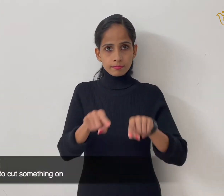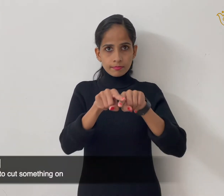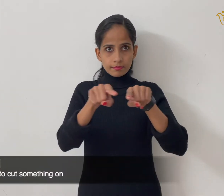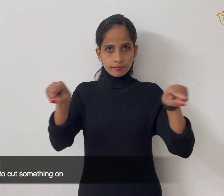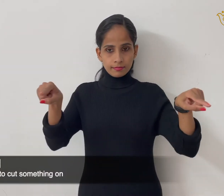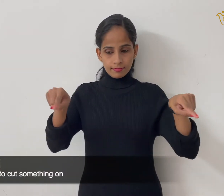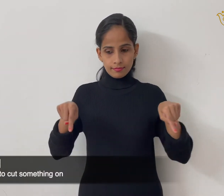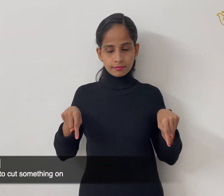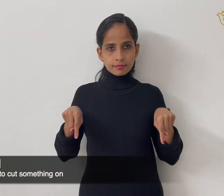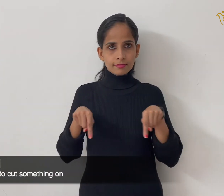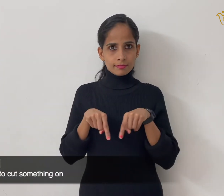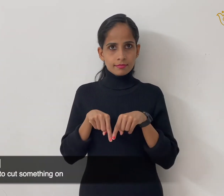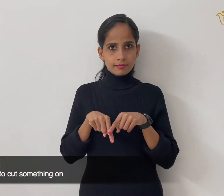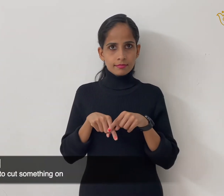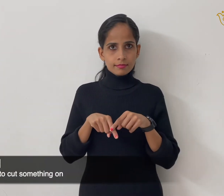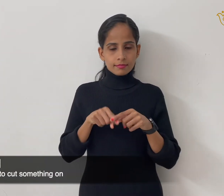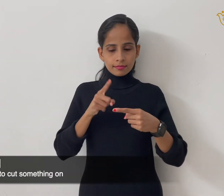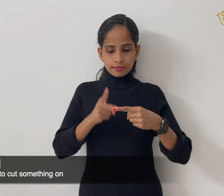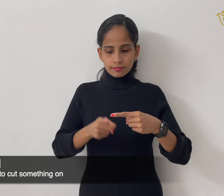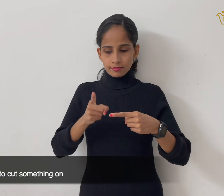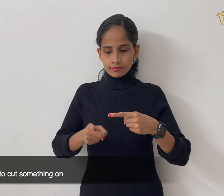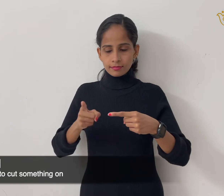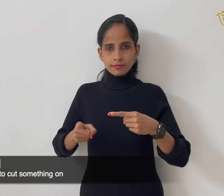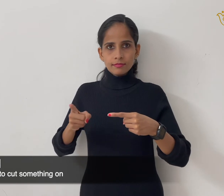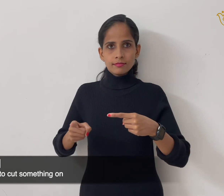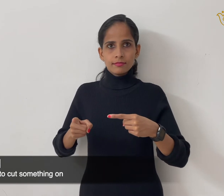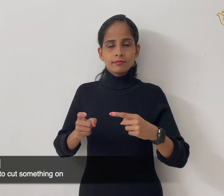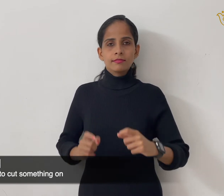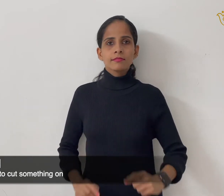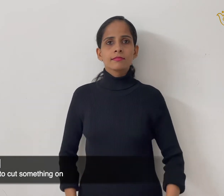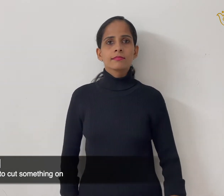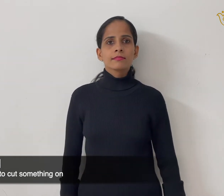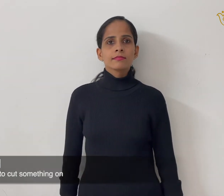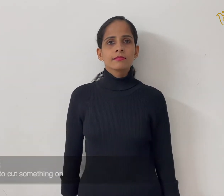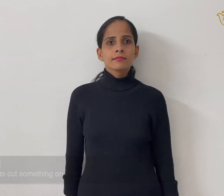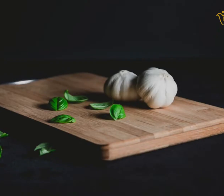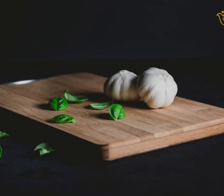cutting board, rectangle shaped to cut something off.